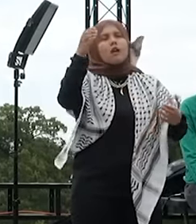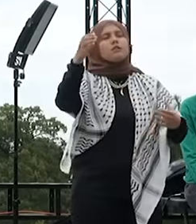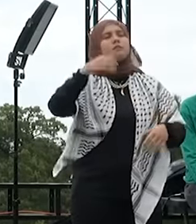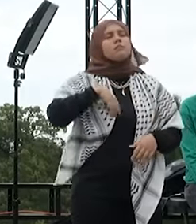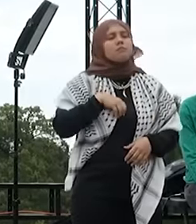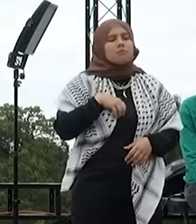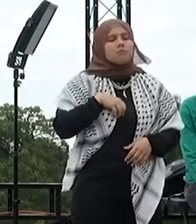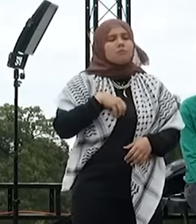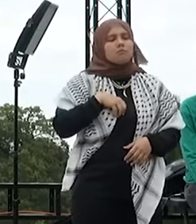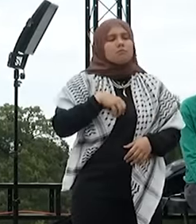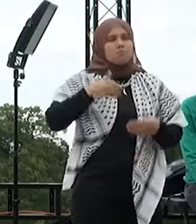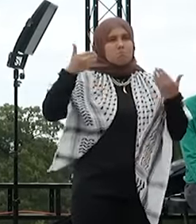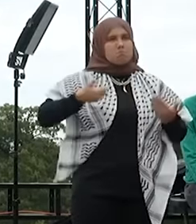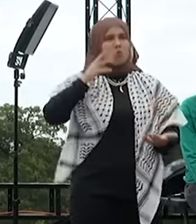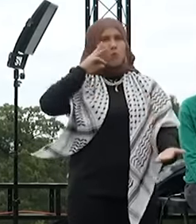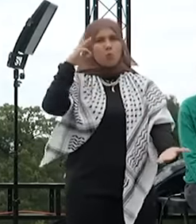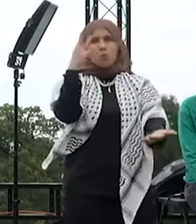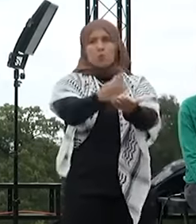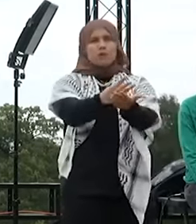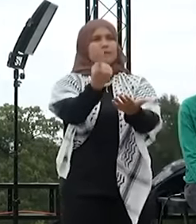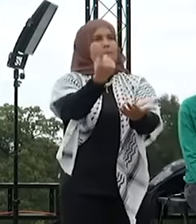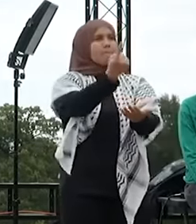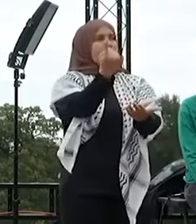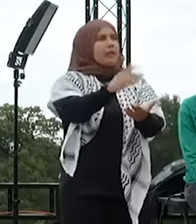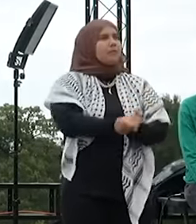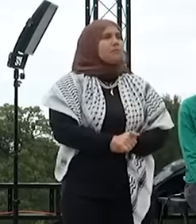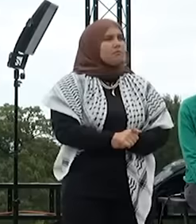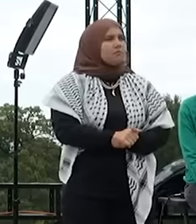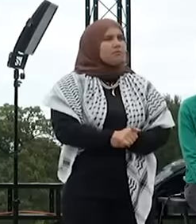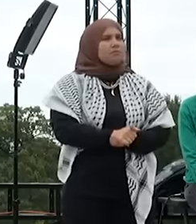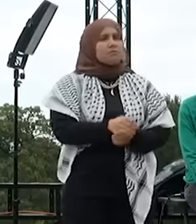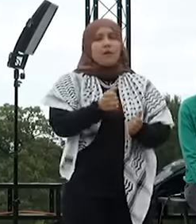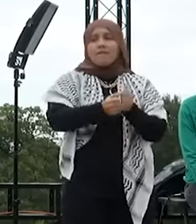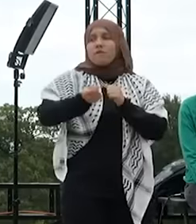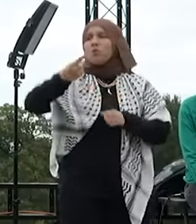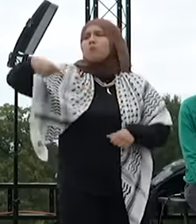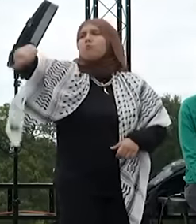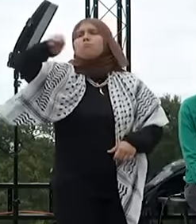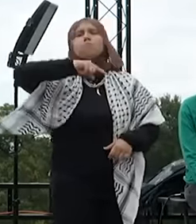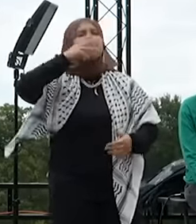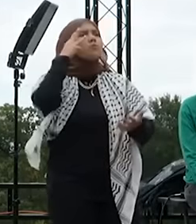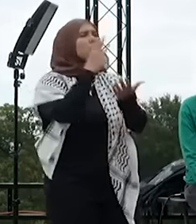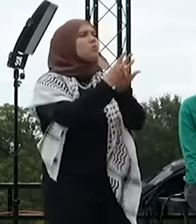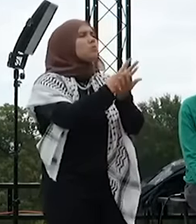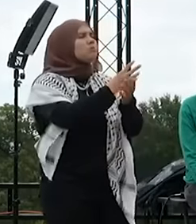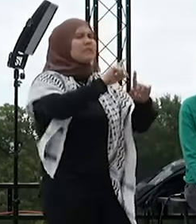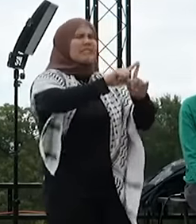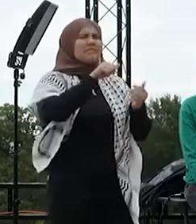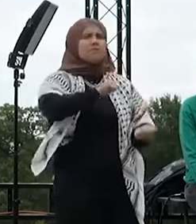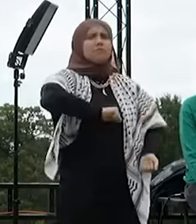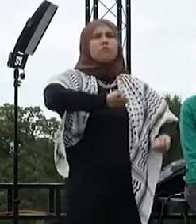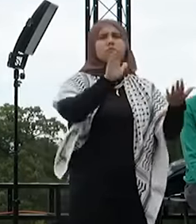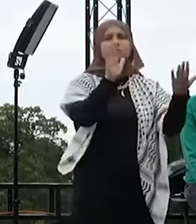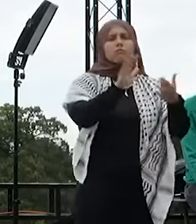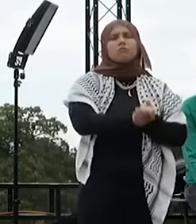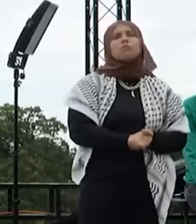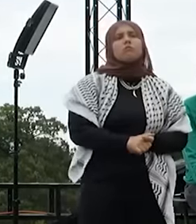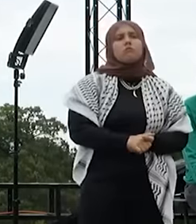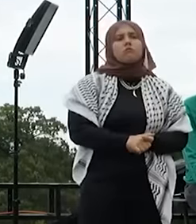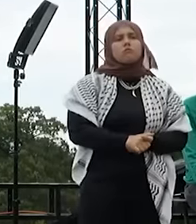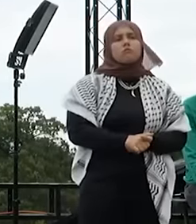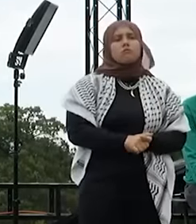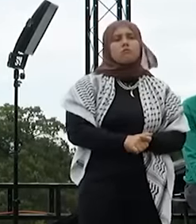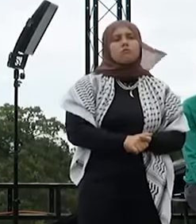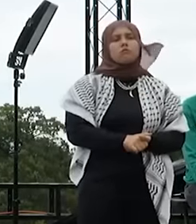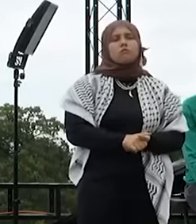a witness to something. And everyone bears witness in different ways. And when we go back to